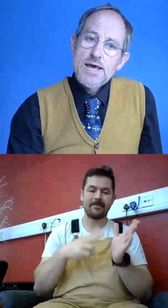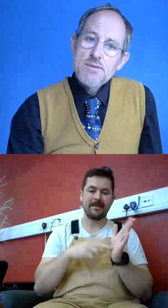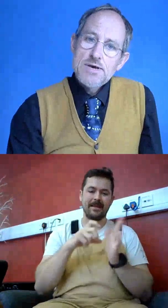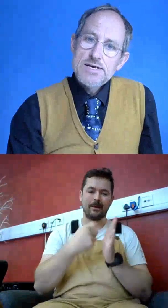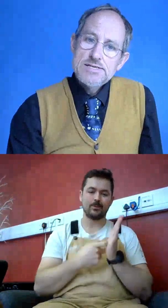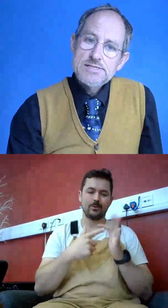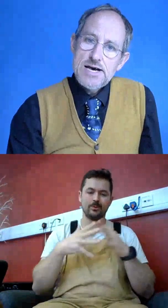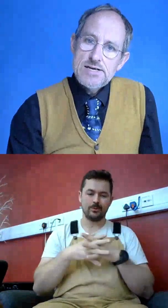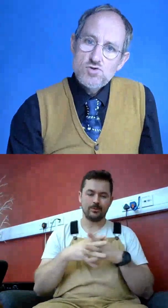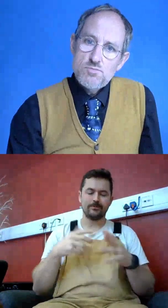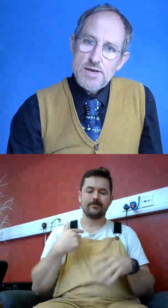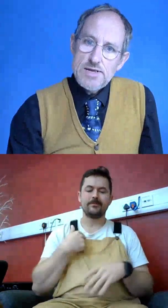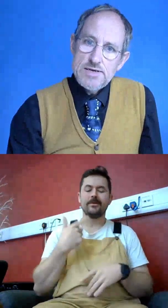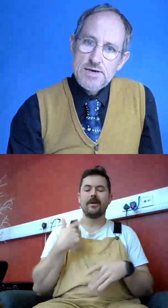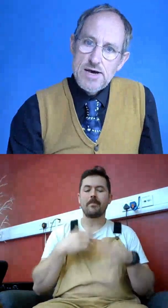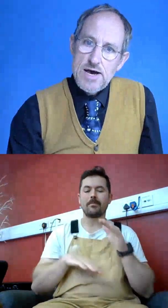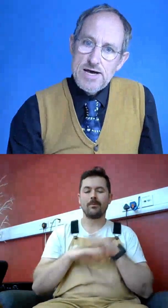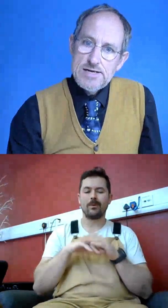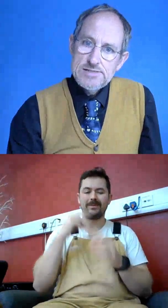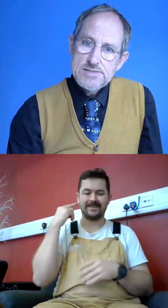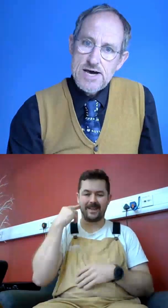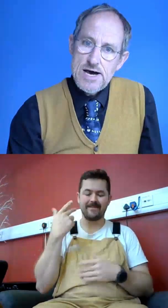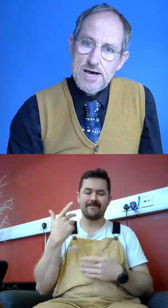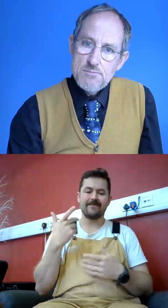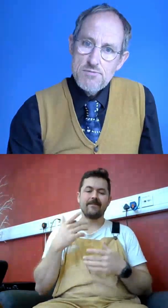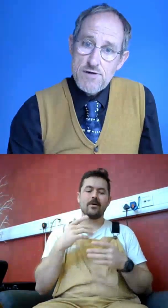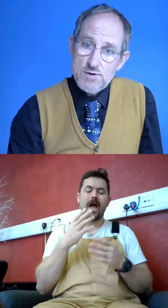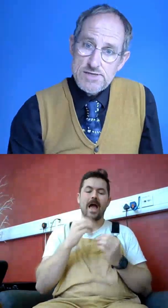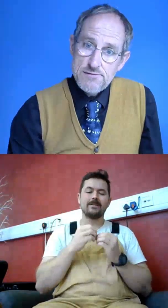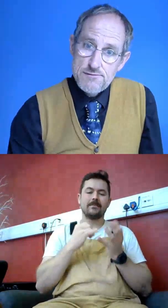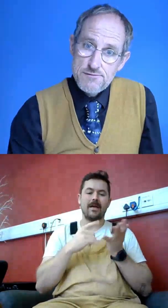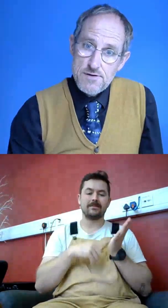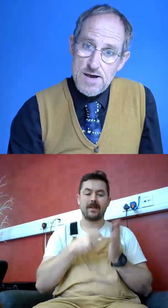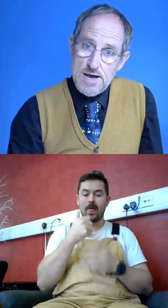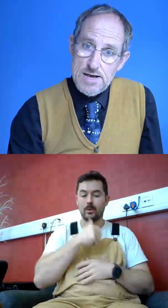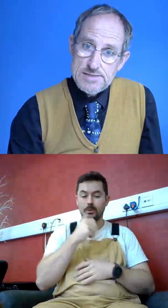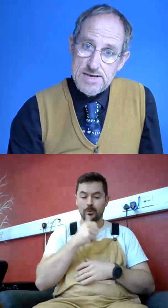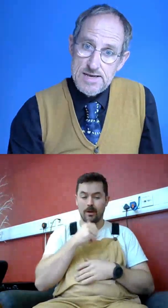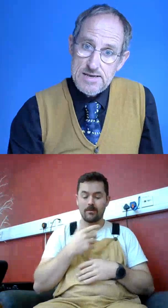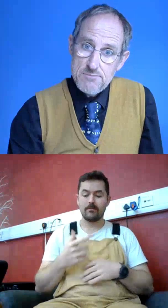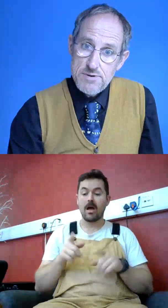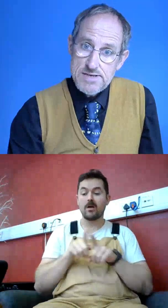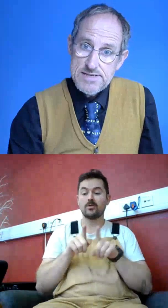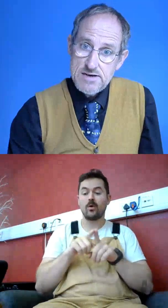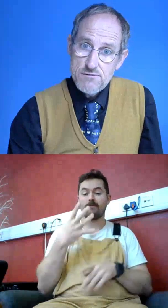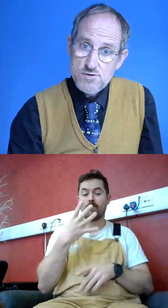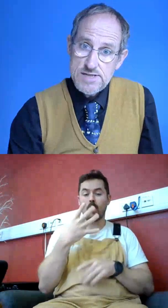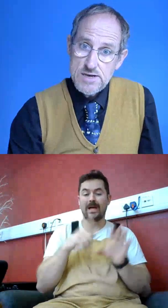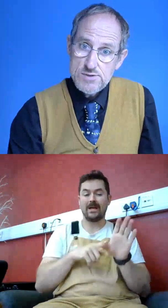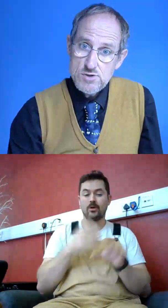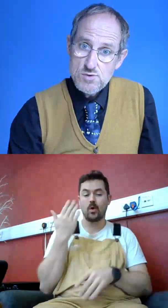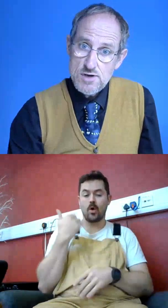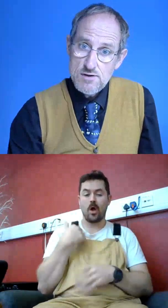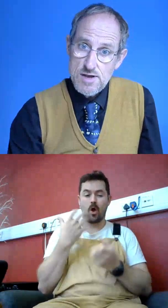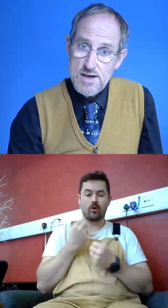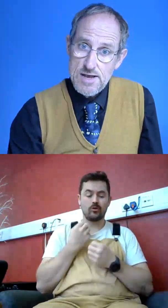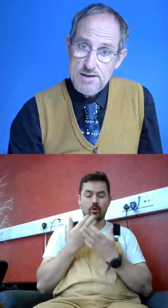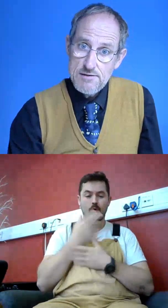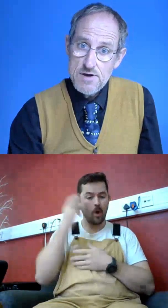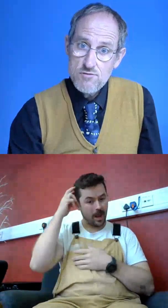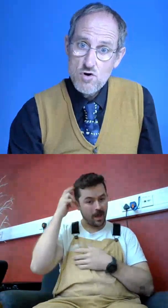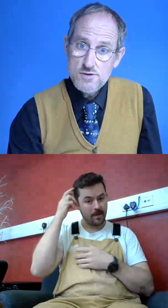Yeah, so my name is Andrew Baillie, and I'm profoundly deaf and a BSL first language